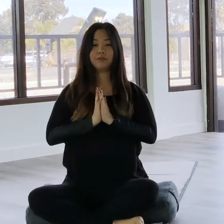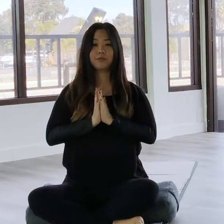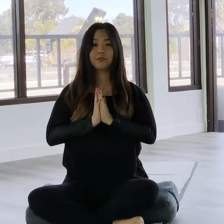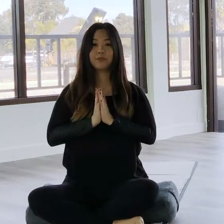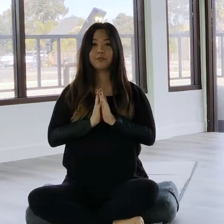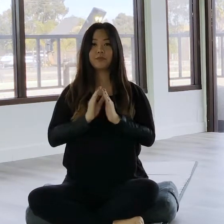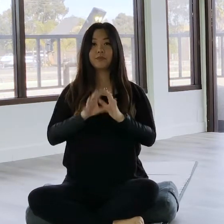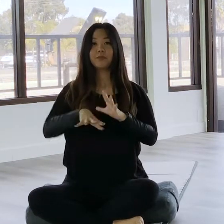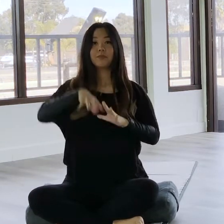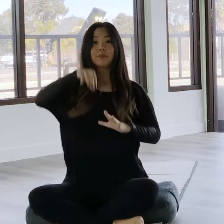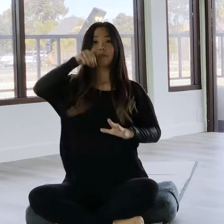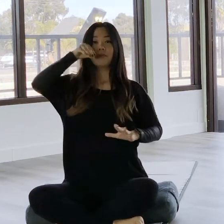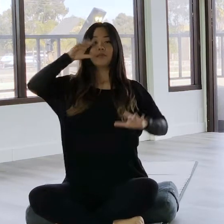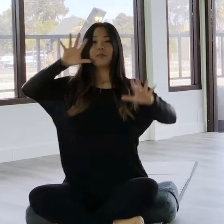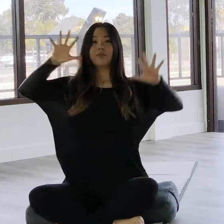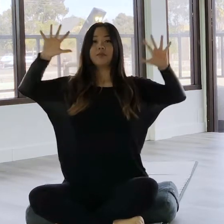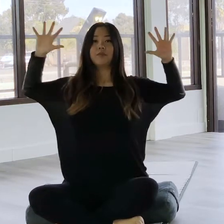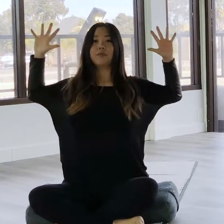Inhale, cactus.